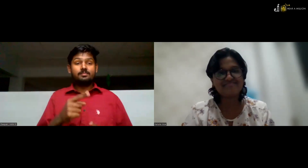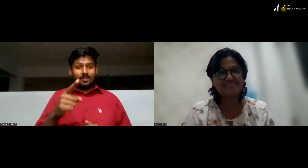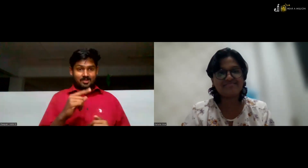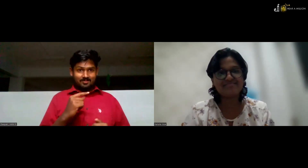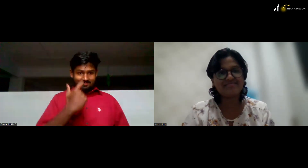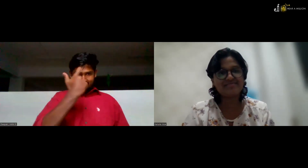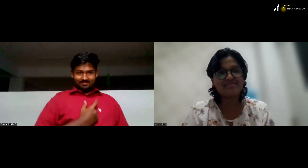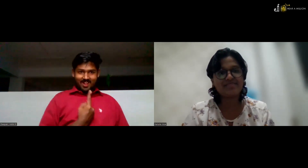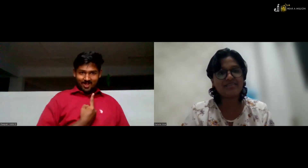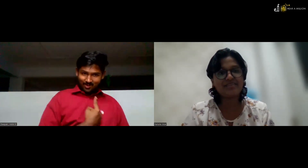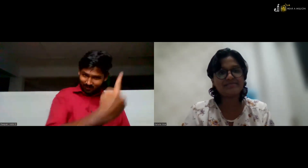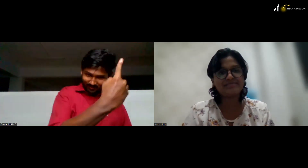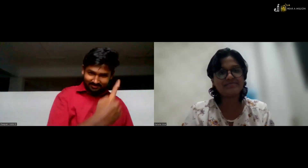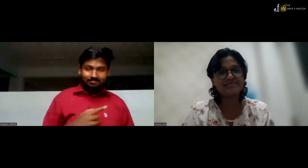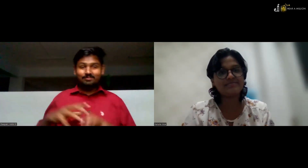things. Okay.